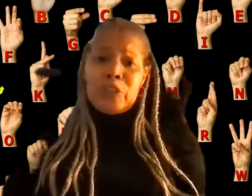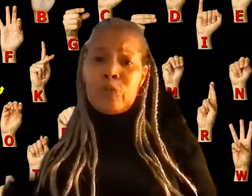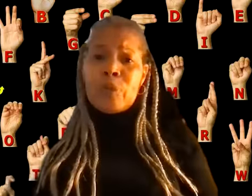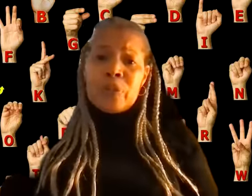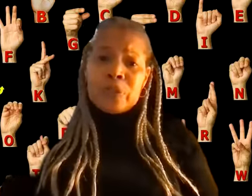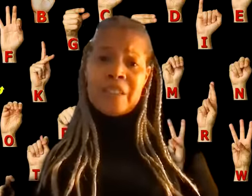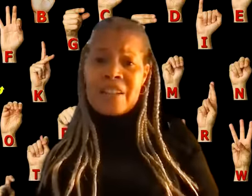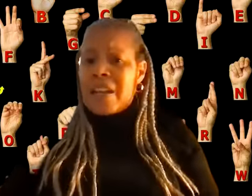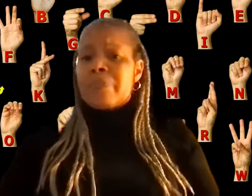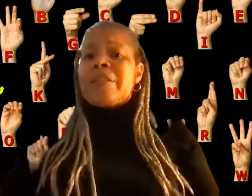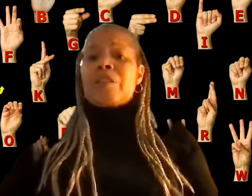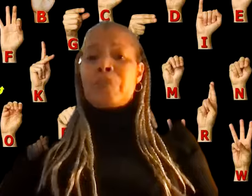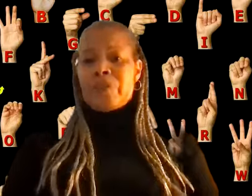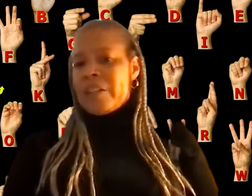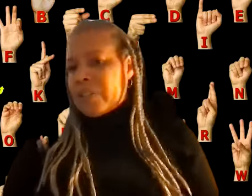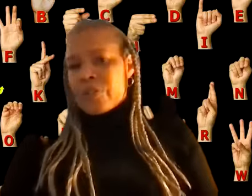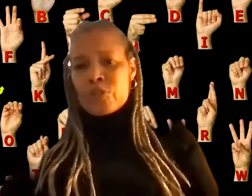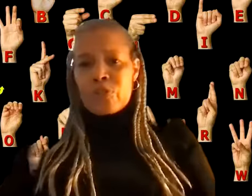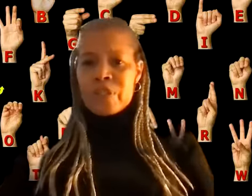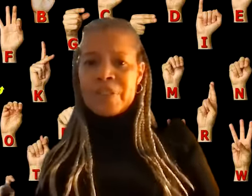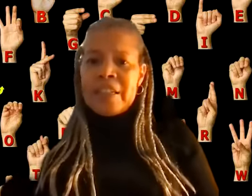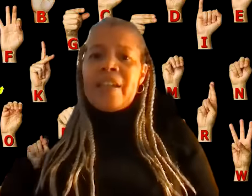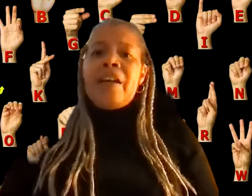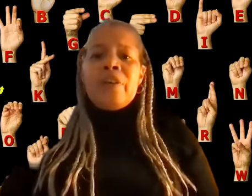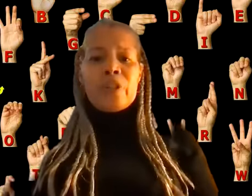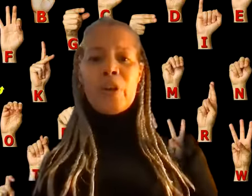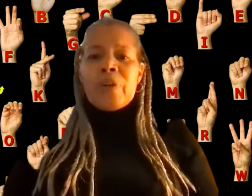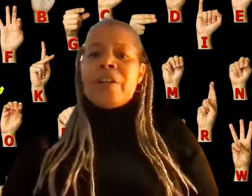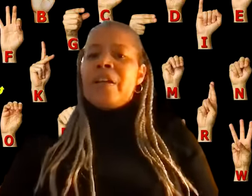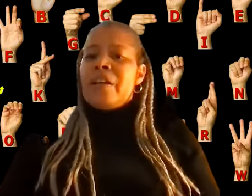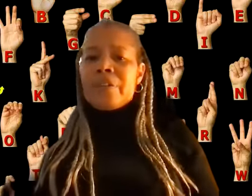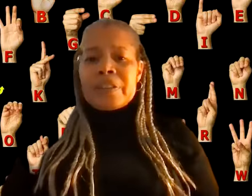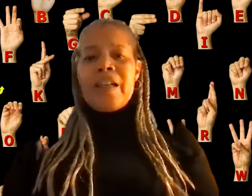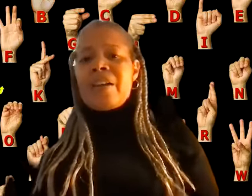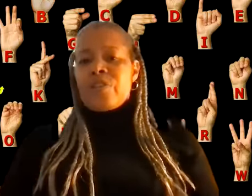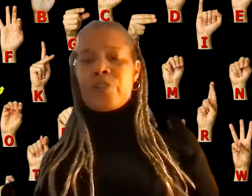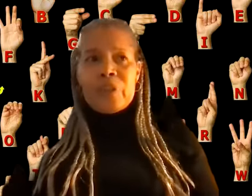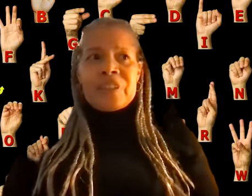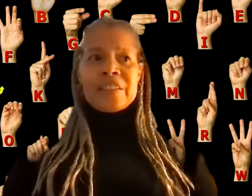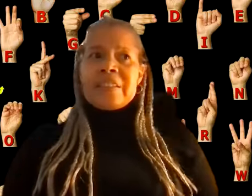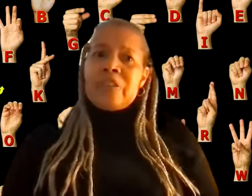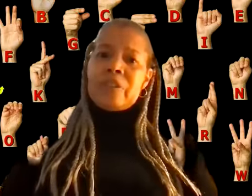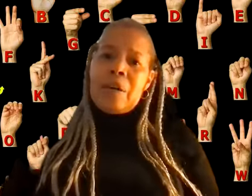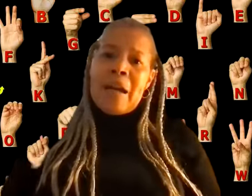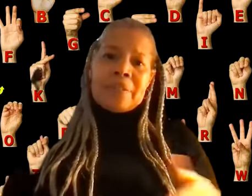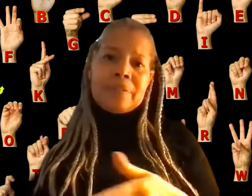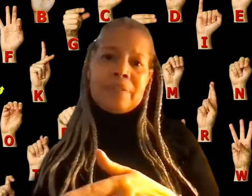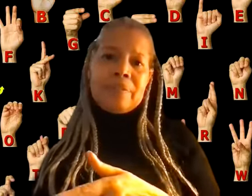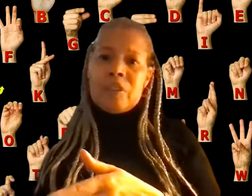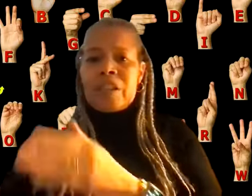this formal task, how to be disciplined, right? To go to school every day, do your homework, go to class, know, do all the things. And then you come out, you go to